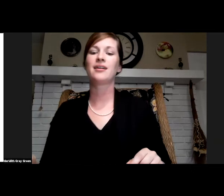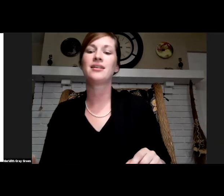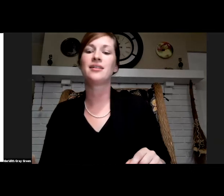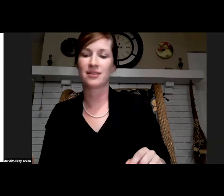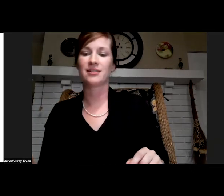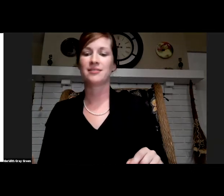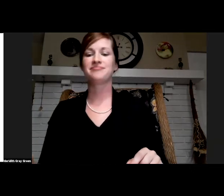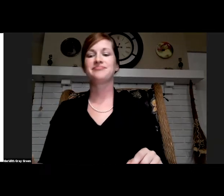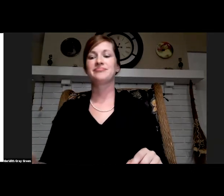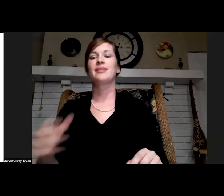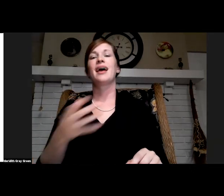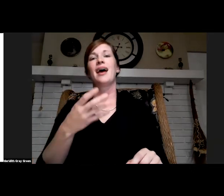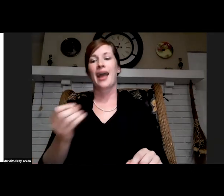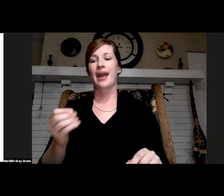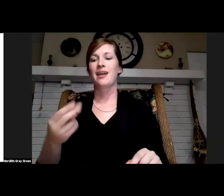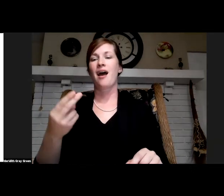Hokiv